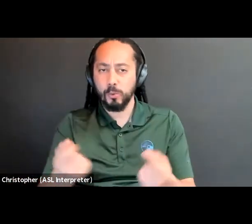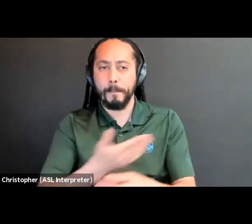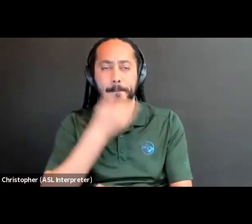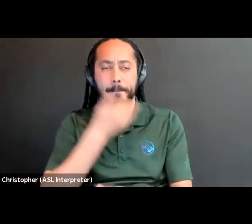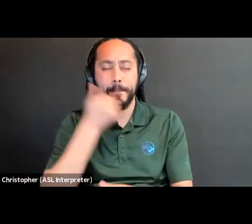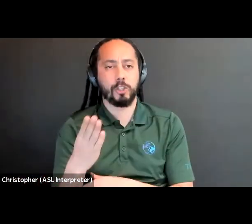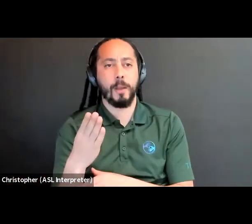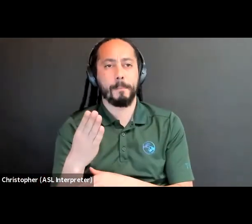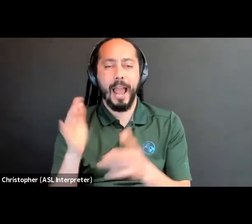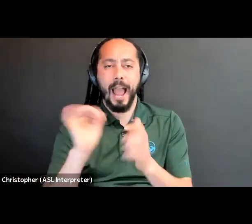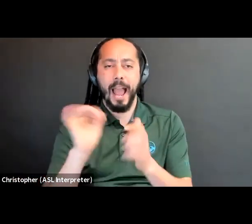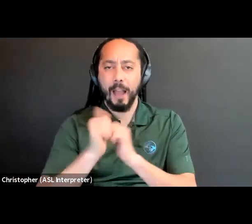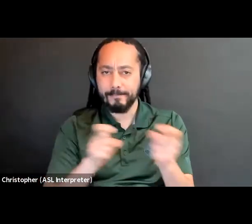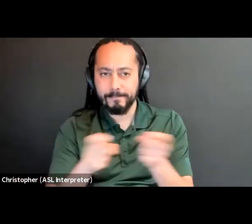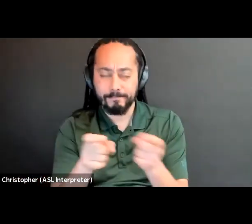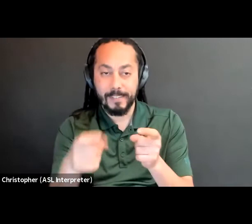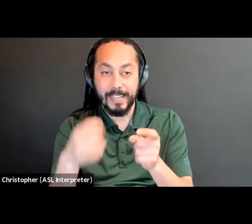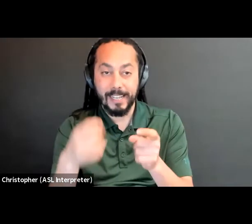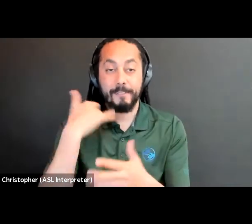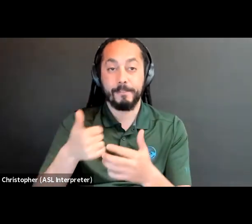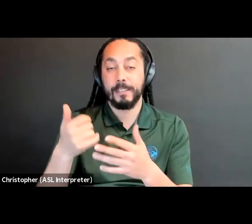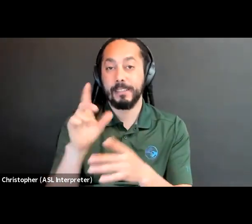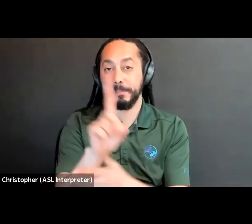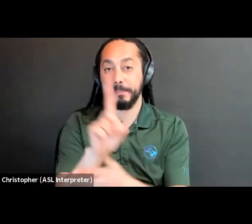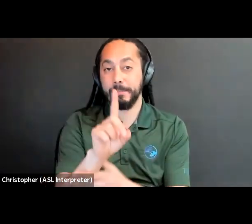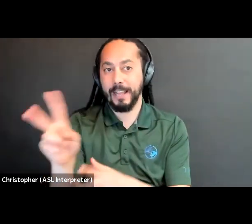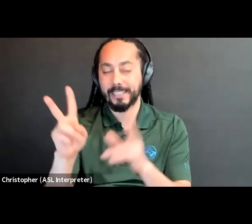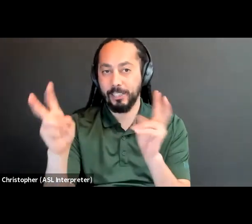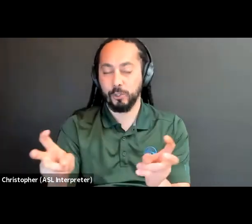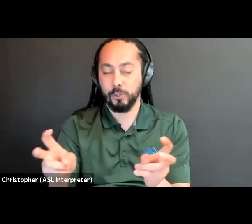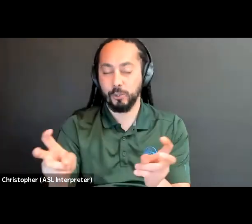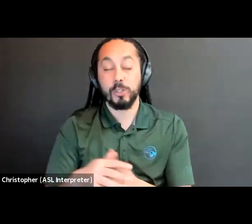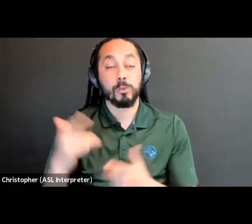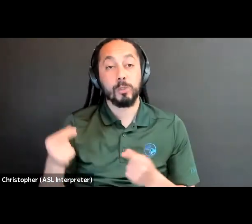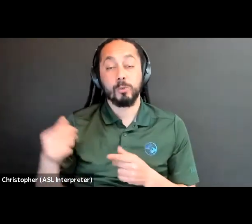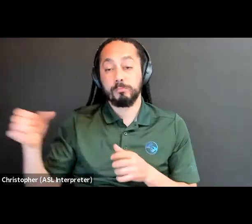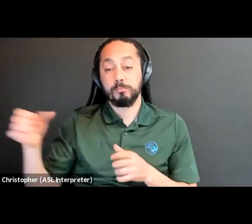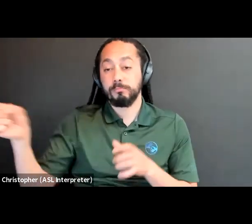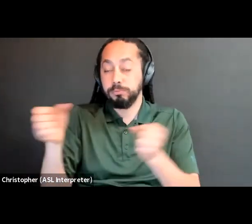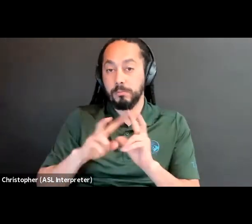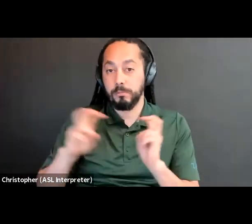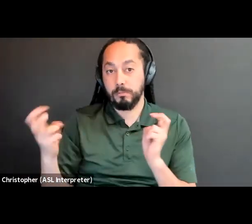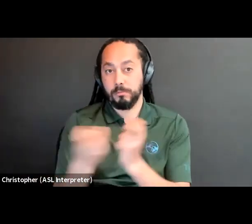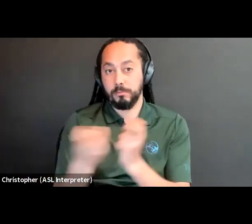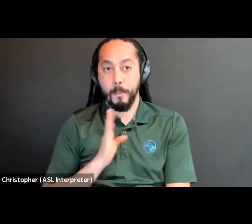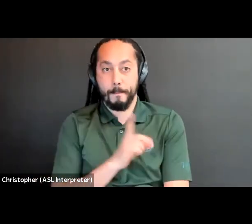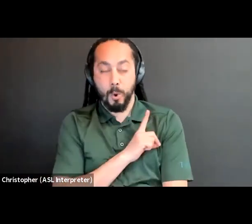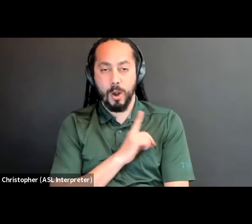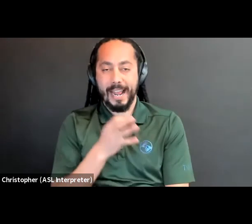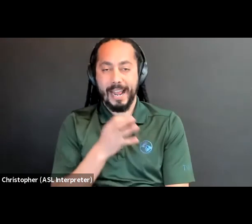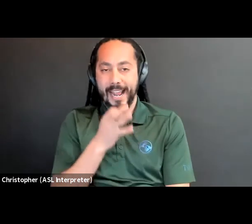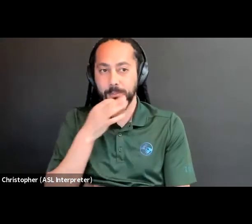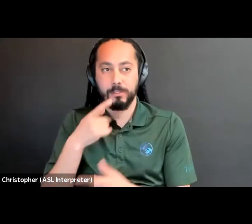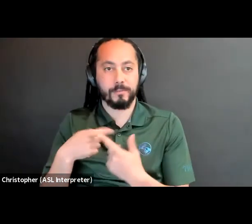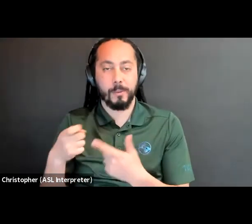intimate partner violence was an issue. And we had an advisory board that had experts on it from Praxis International, which